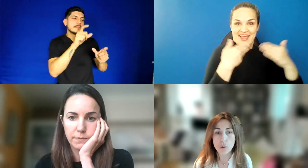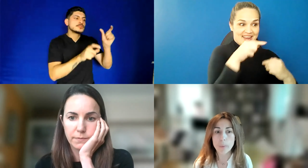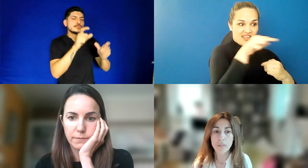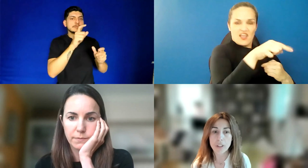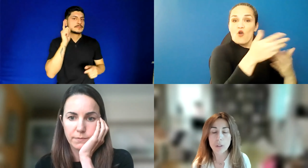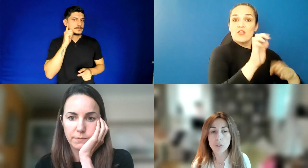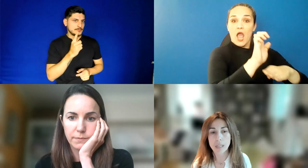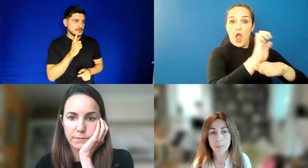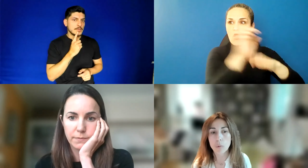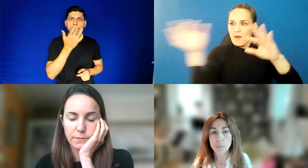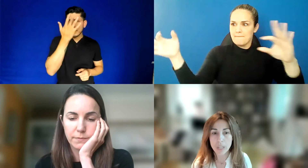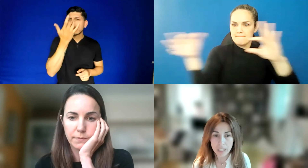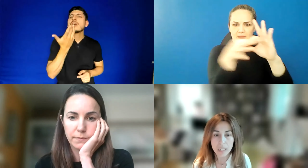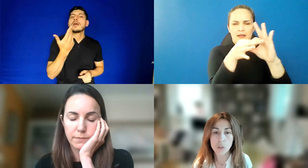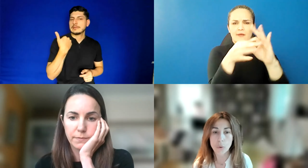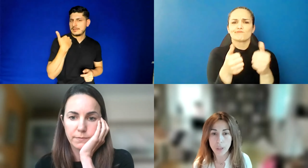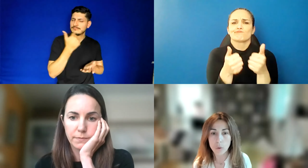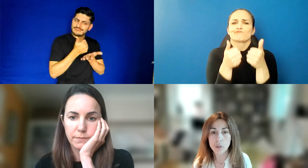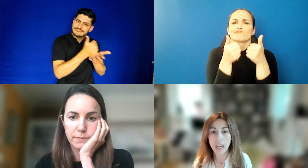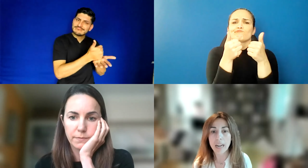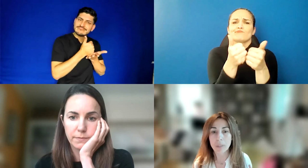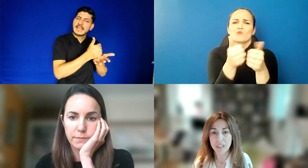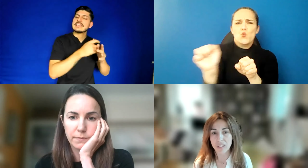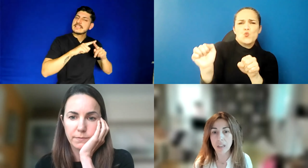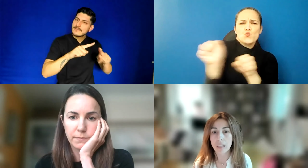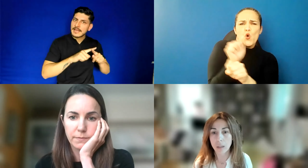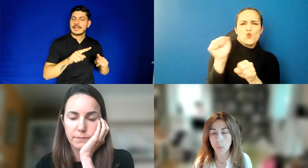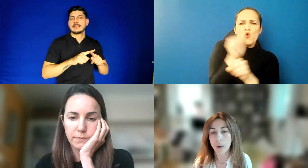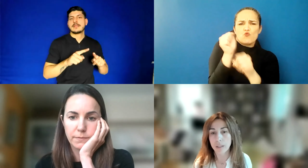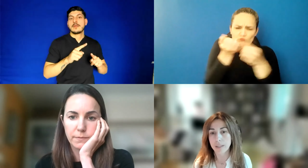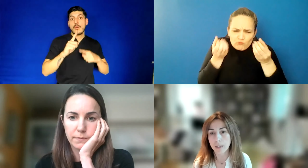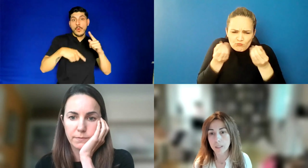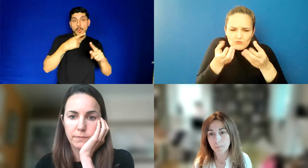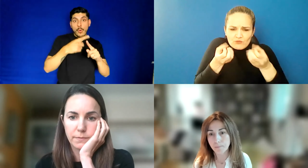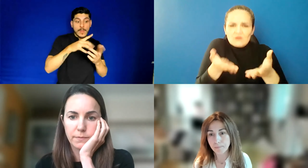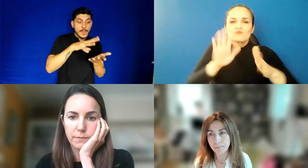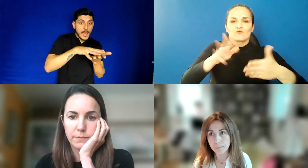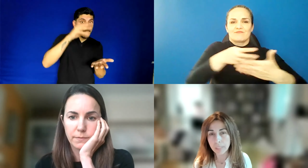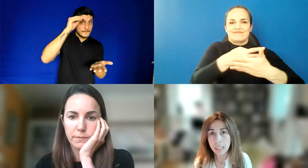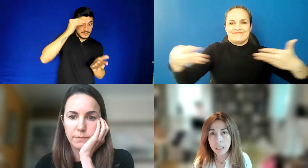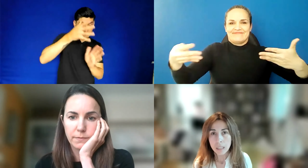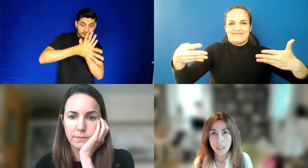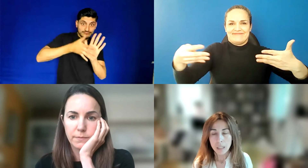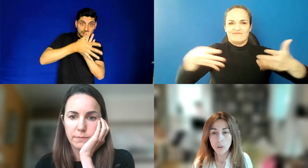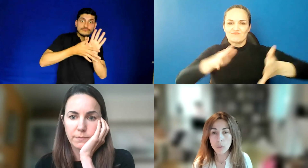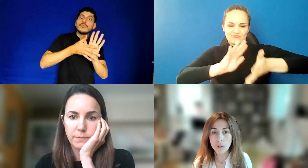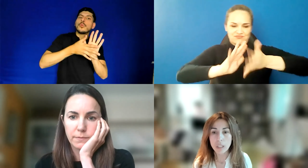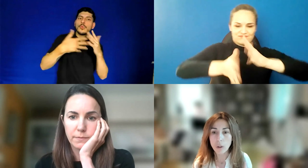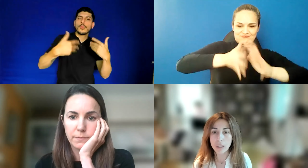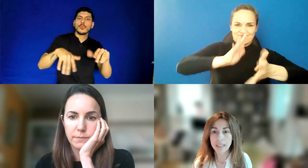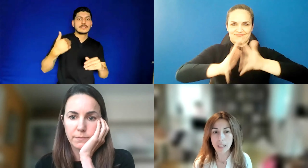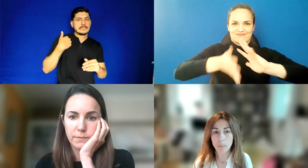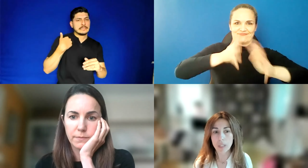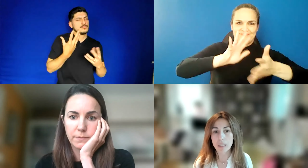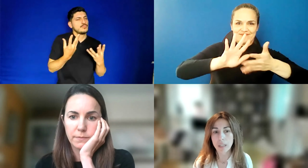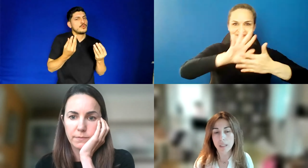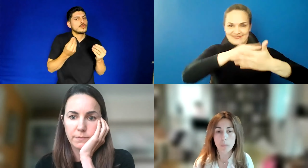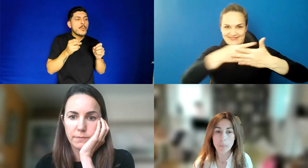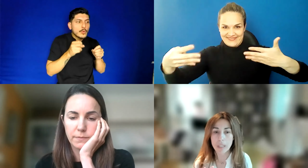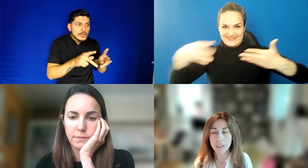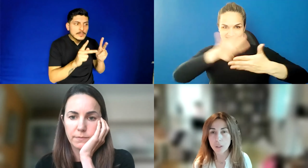children with disabilities in Ecuador, all the benefits that we see that relate to the learning of language.